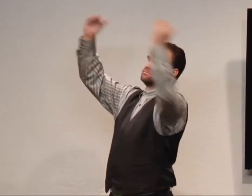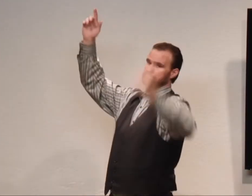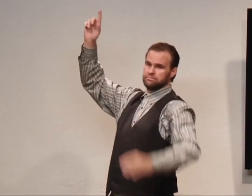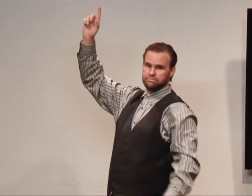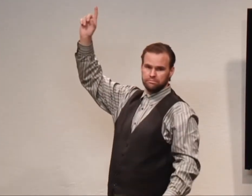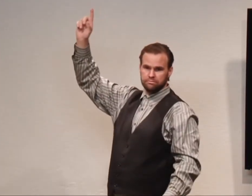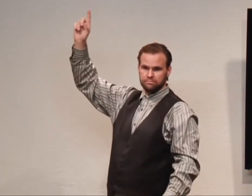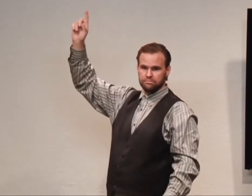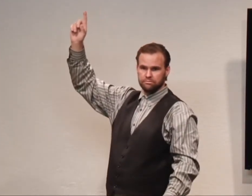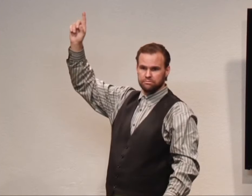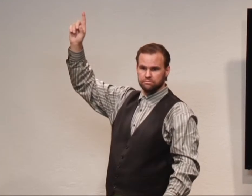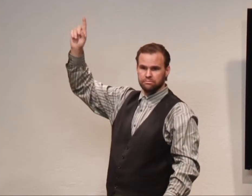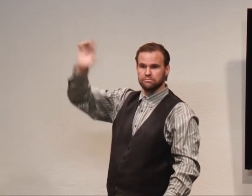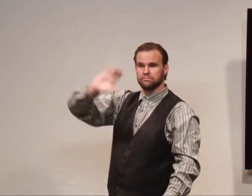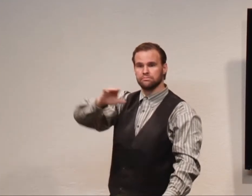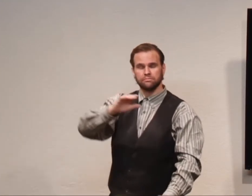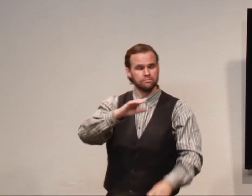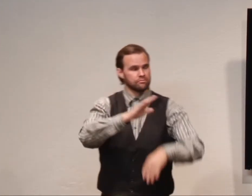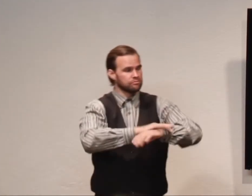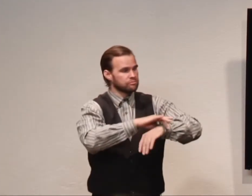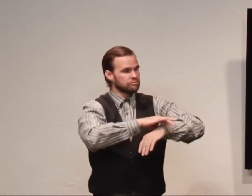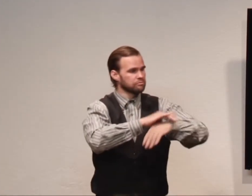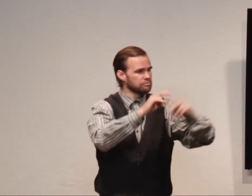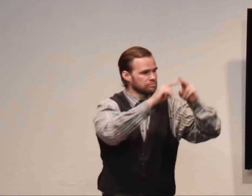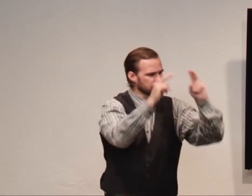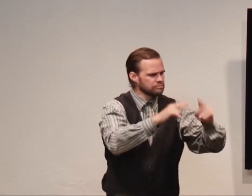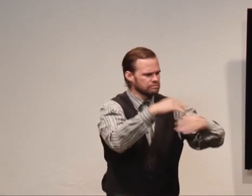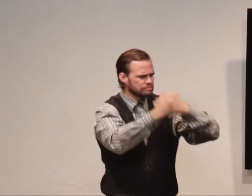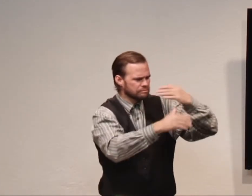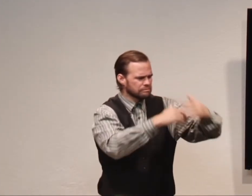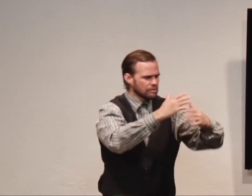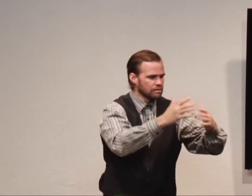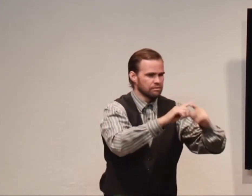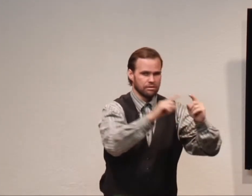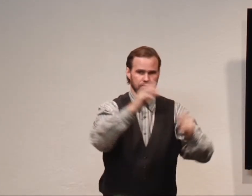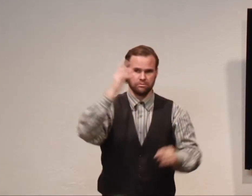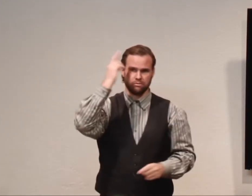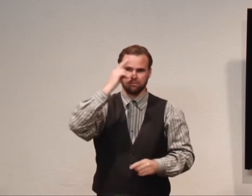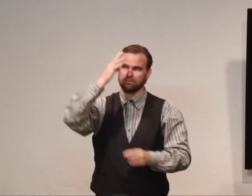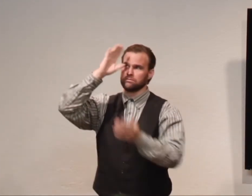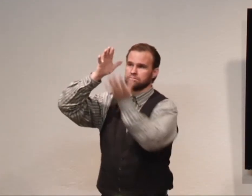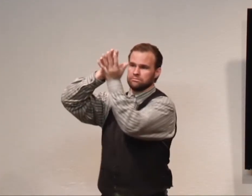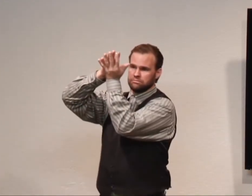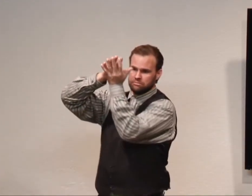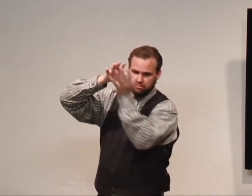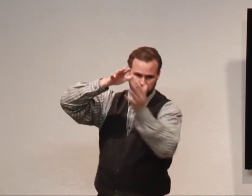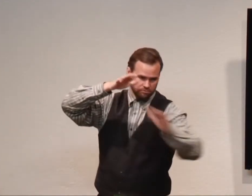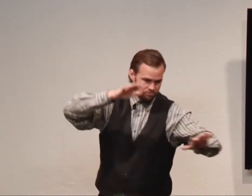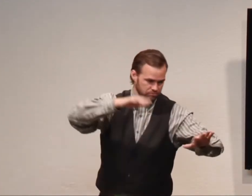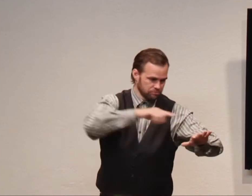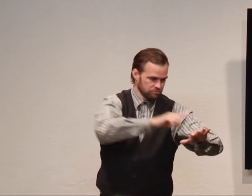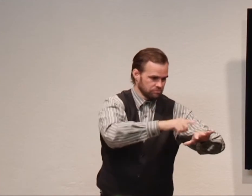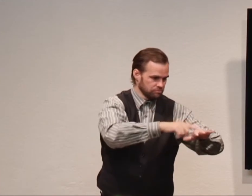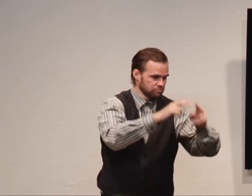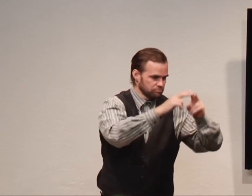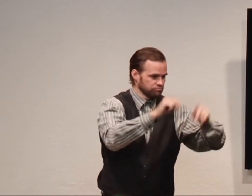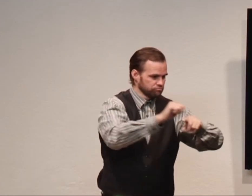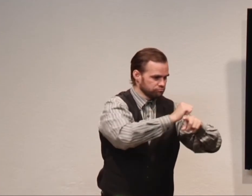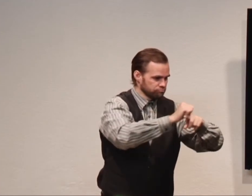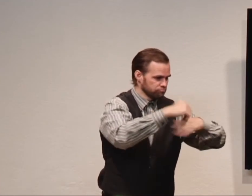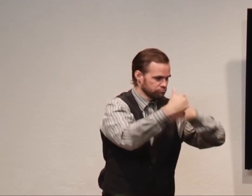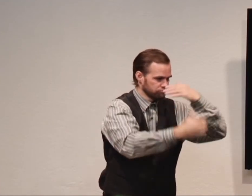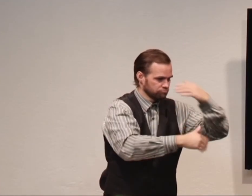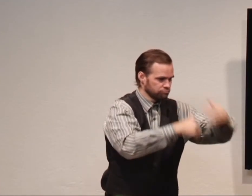So in heaven, God's word says there is a greater, more perfect tabernacle. That it was a copy